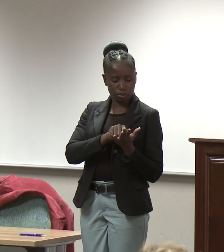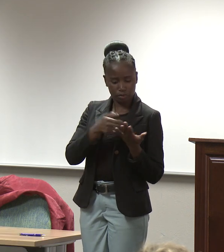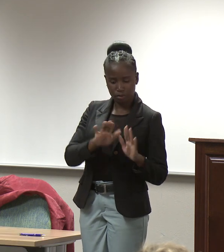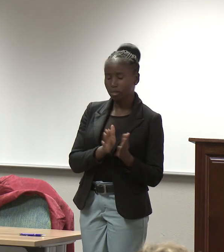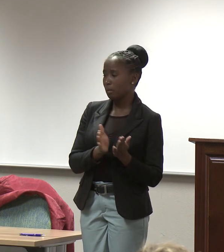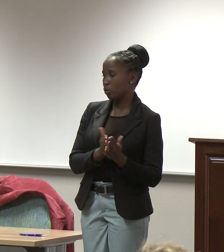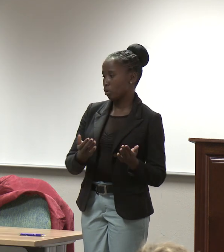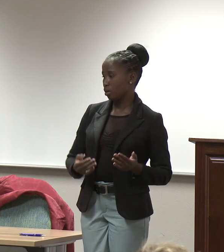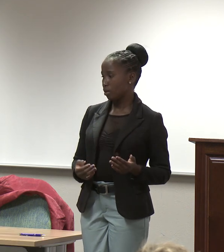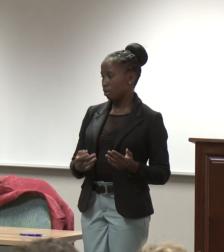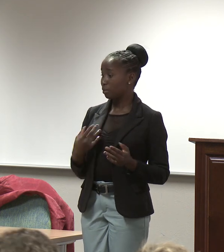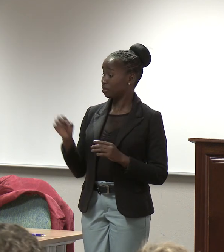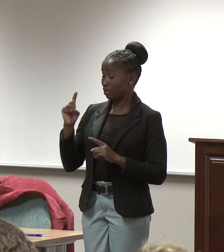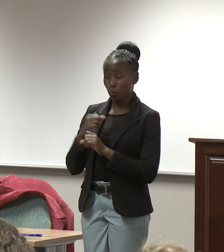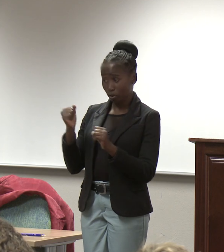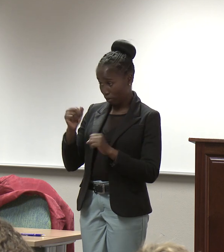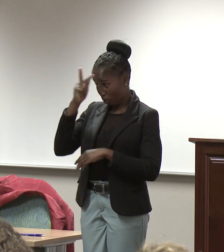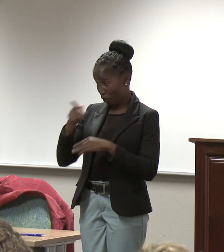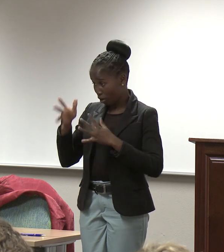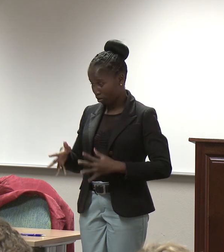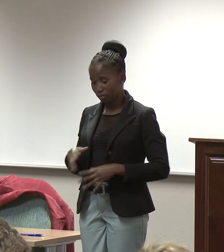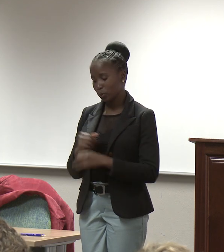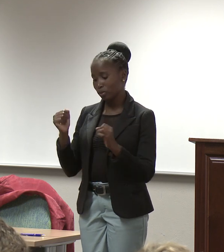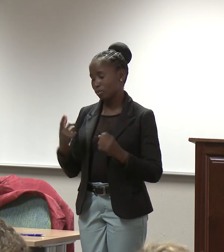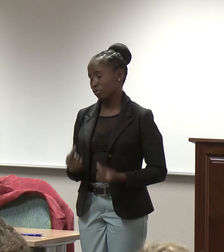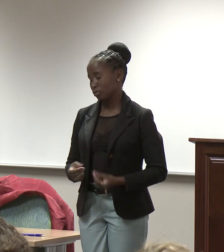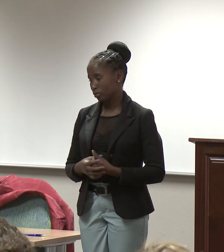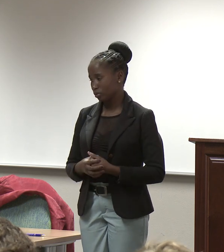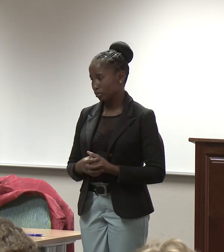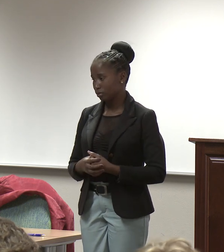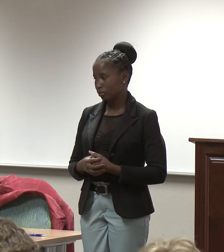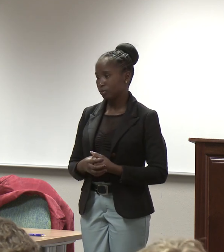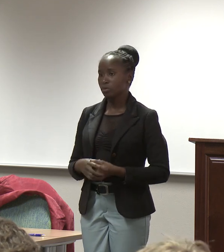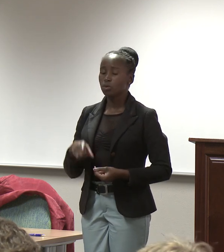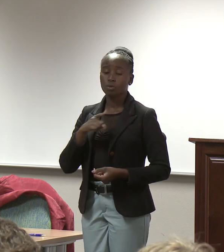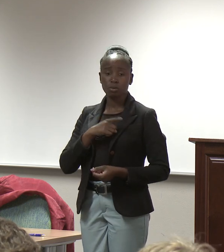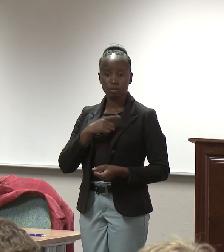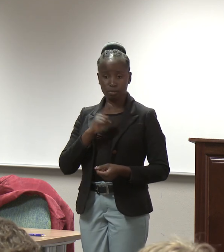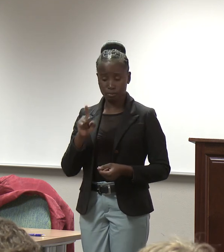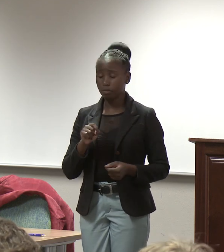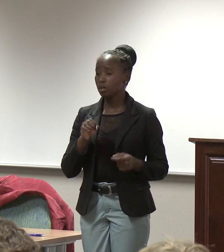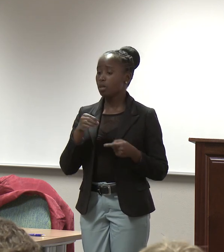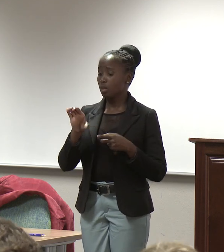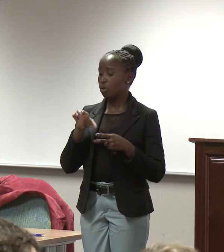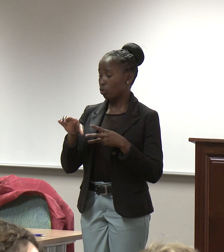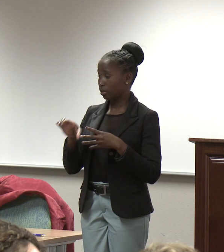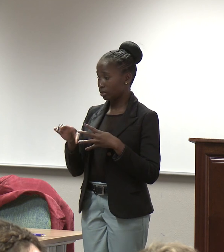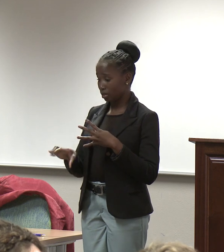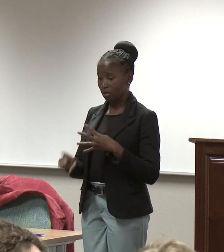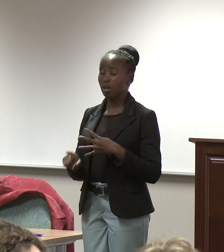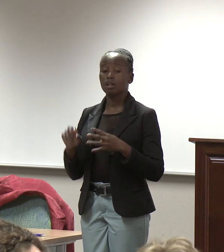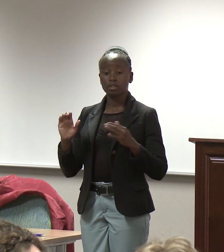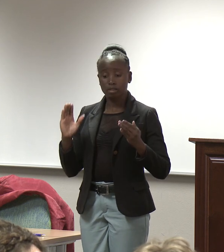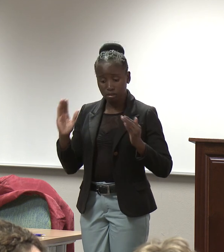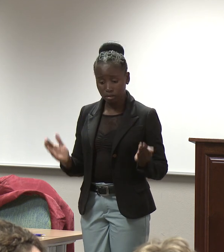never become a professor. You see, so the criteria is that they are promoting a kind of a